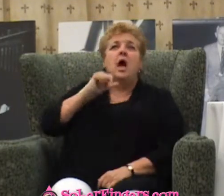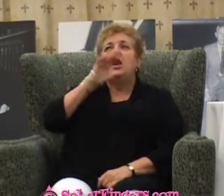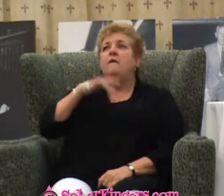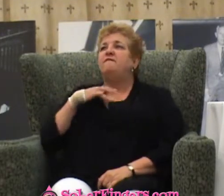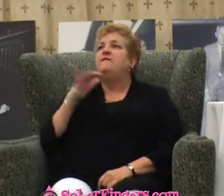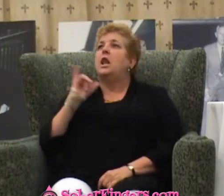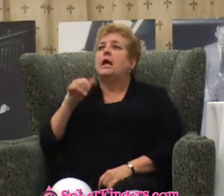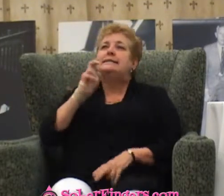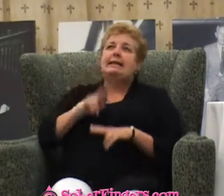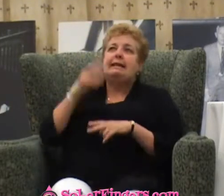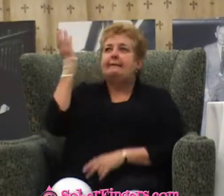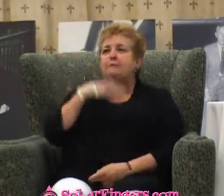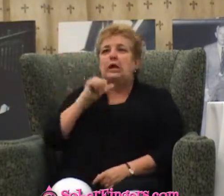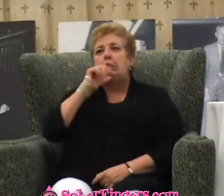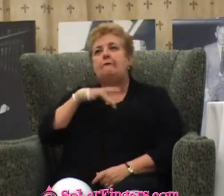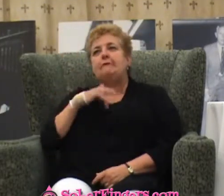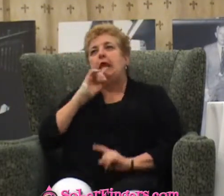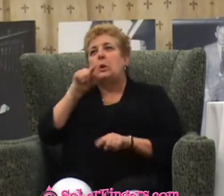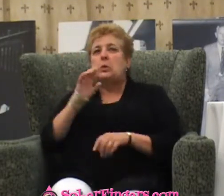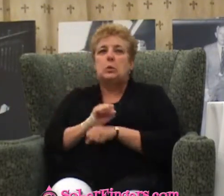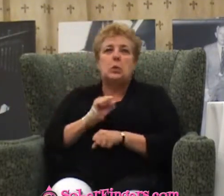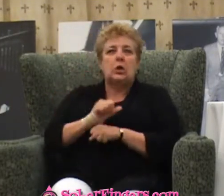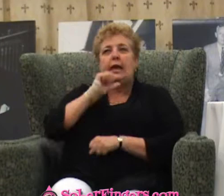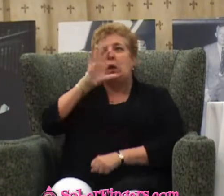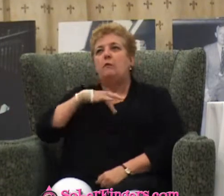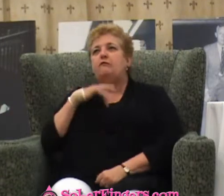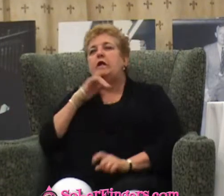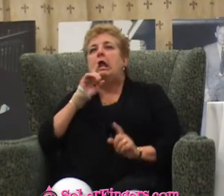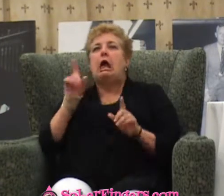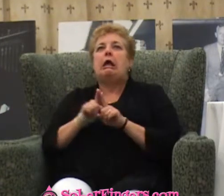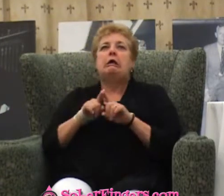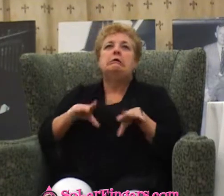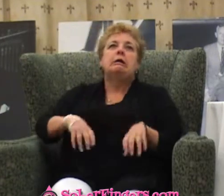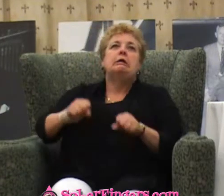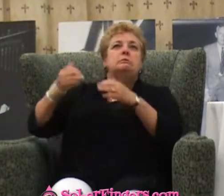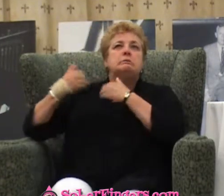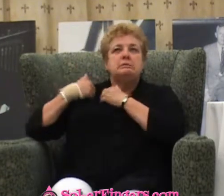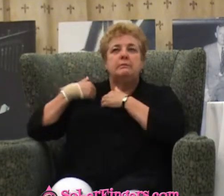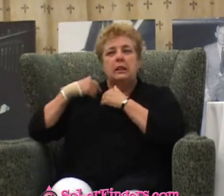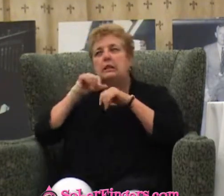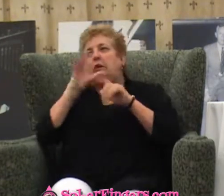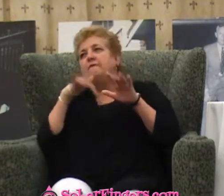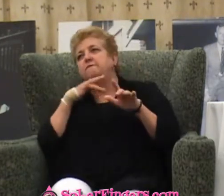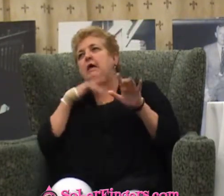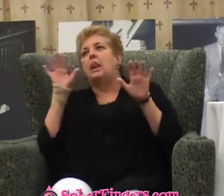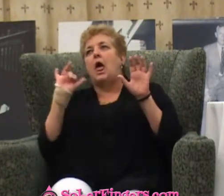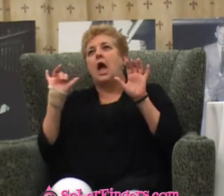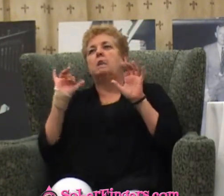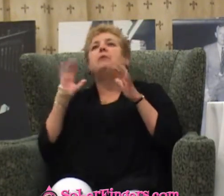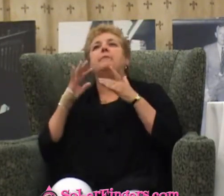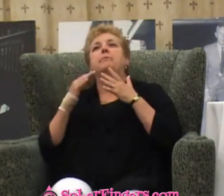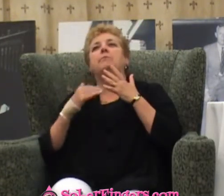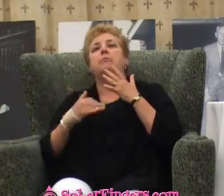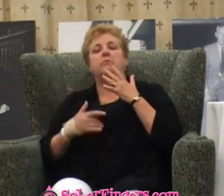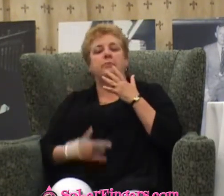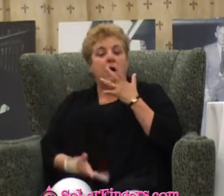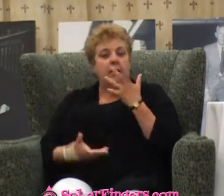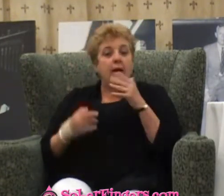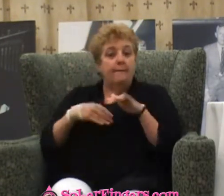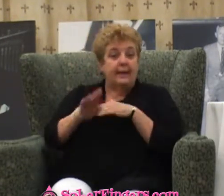I don't feel like taking commitments. I don't feel like being responsible. And in Alcoholics Anonymous, I had to reverse that